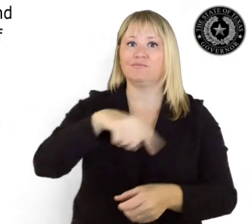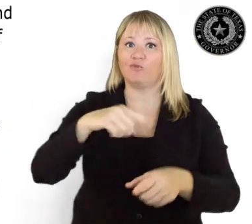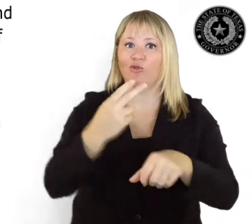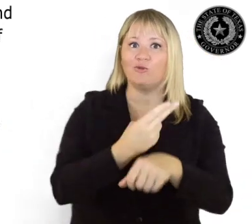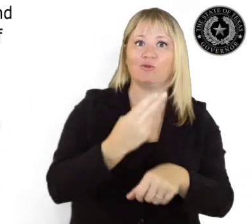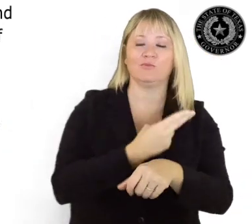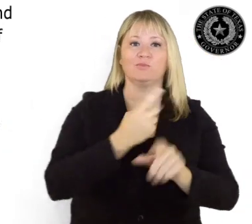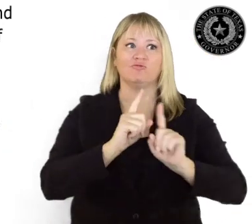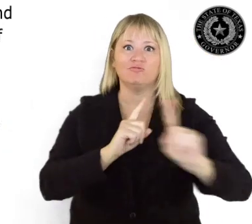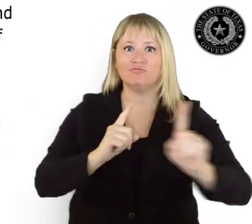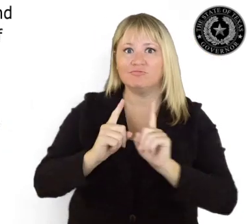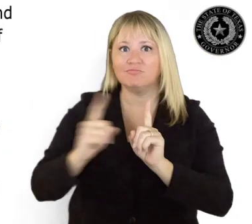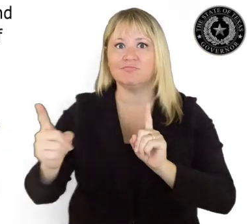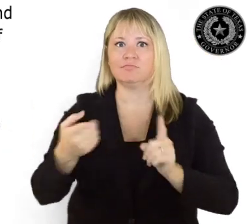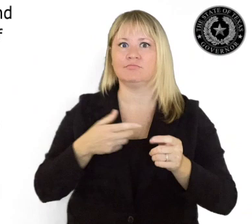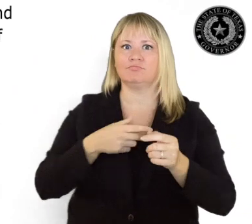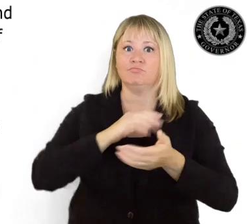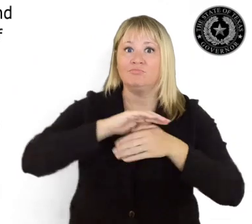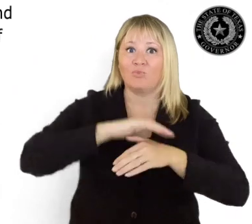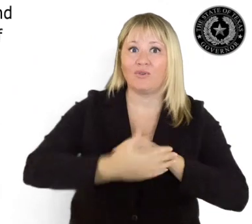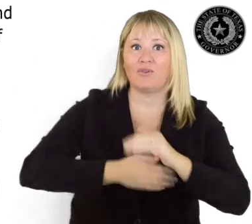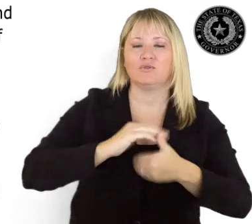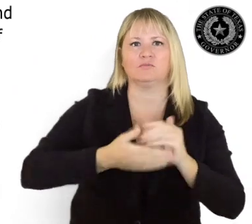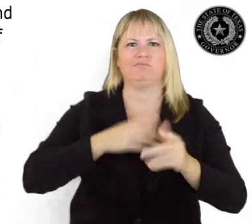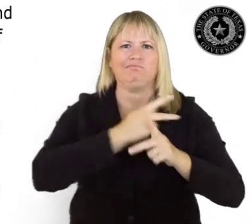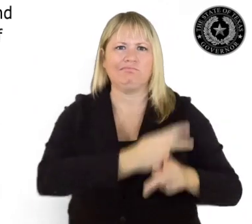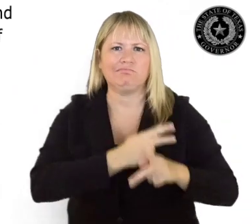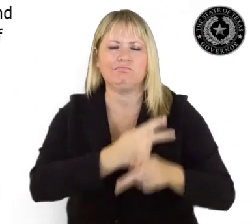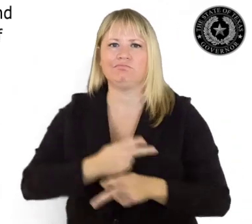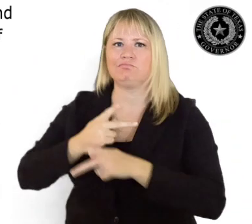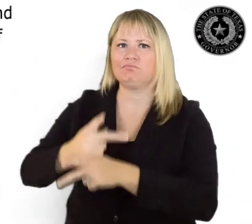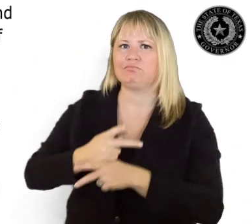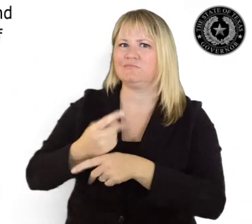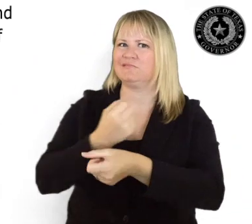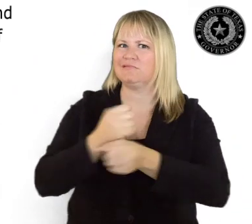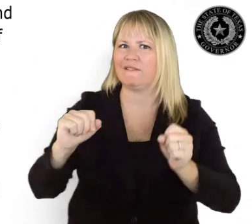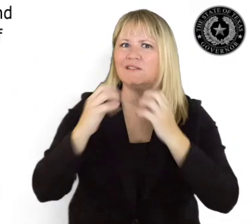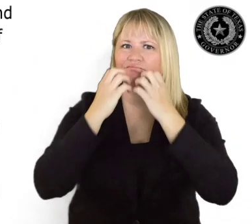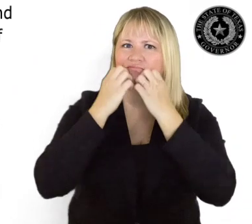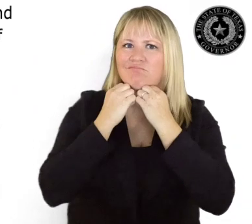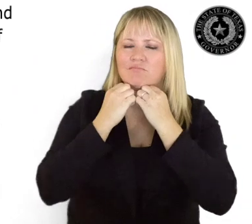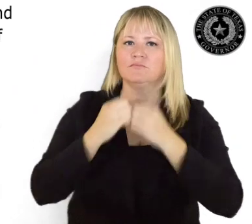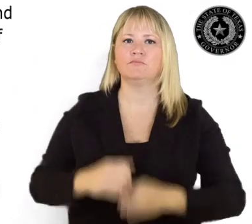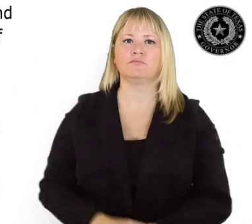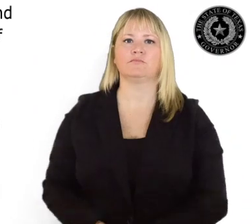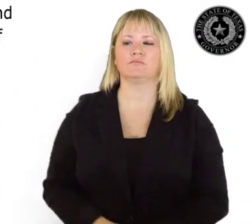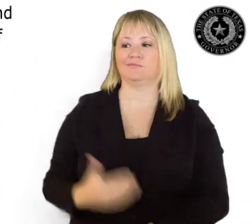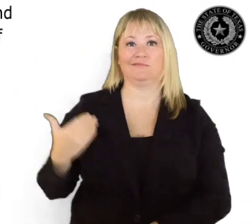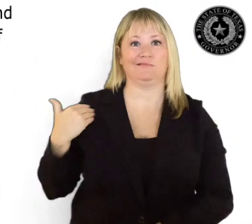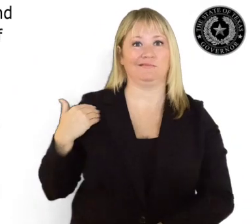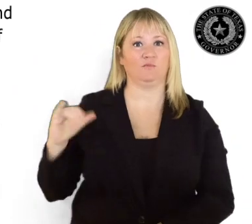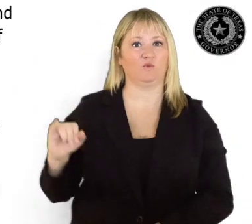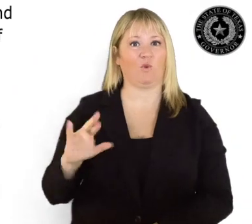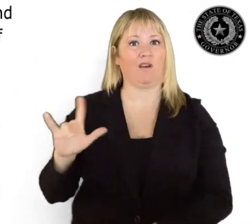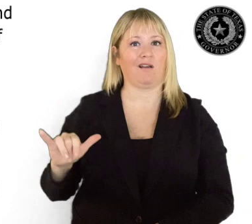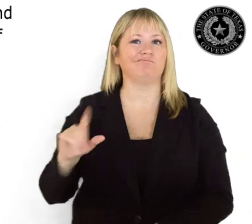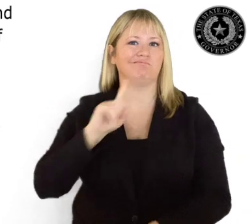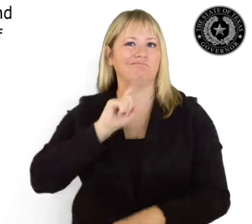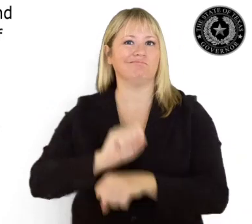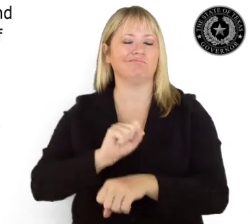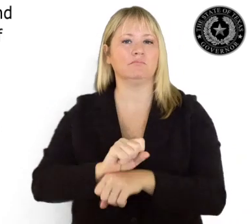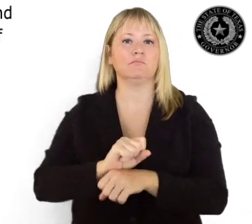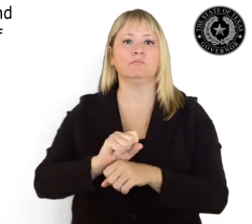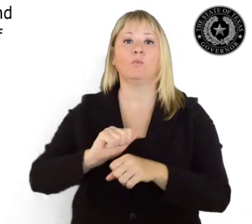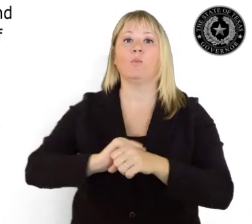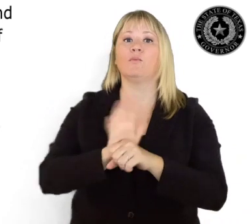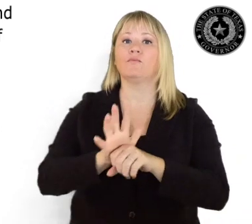coverings, the spread of COVID-19 and the number of new COVID-19 cases and hospitalizations have steadily and